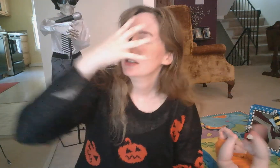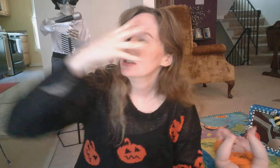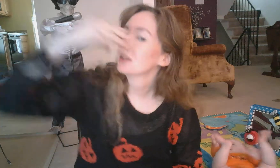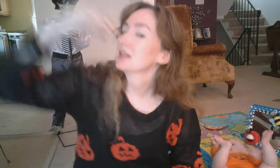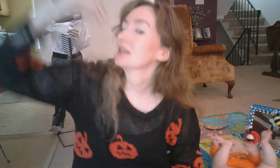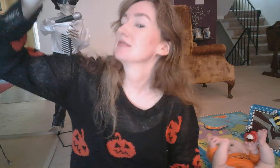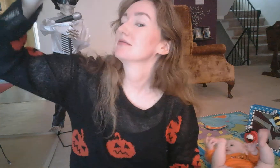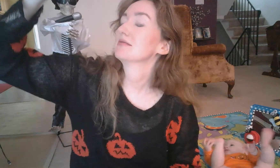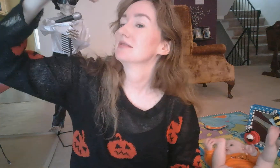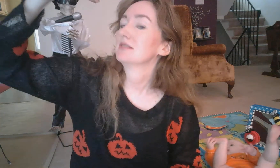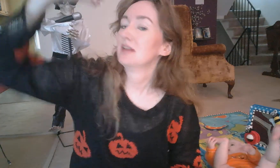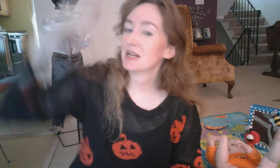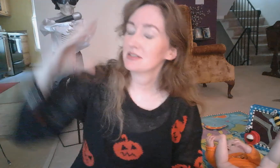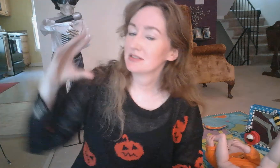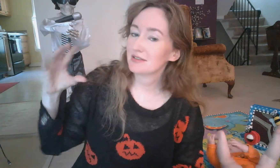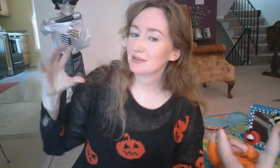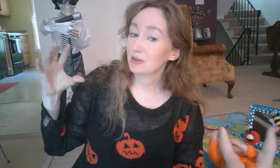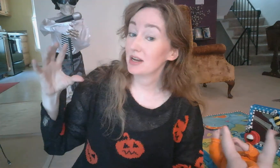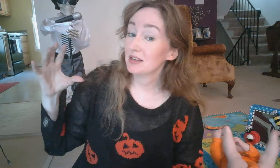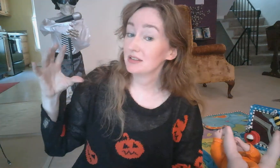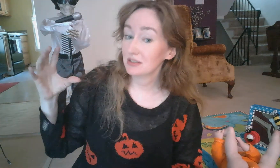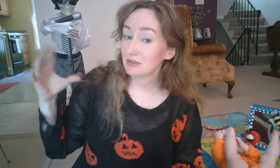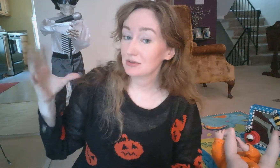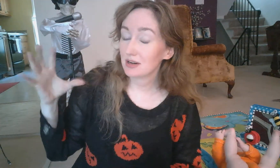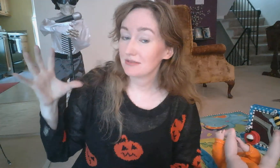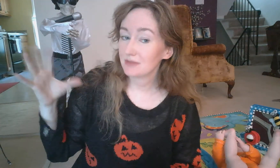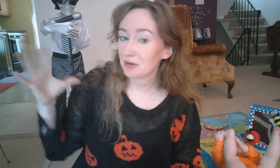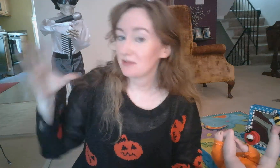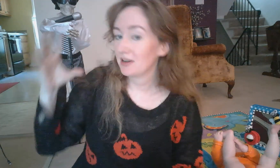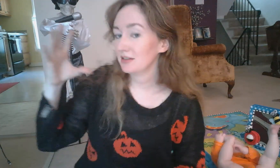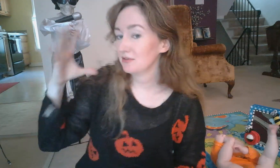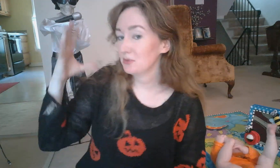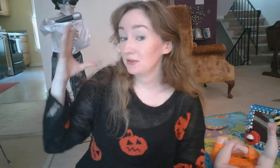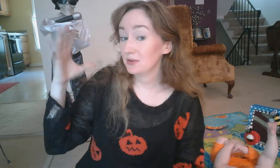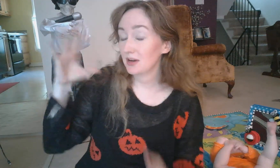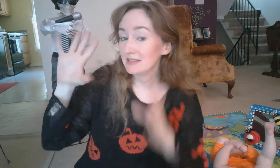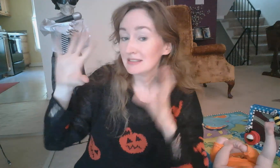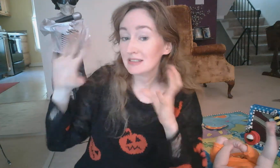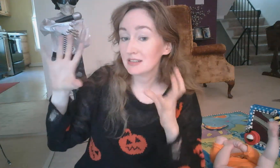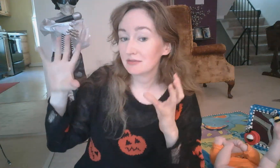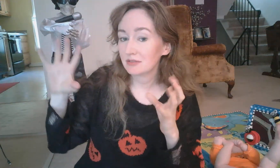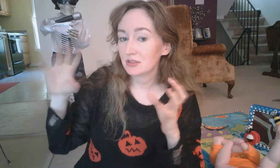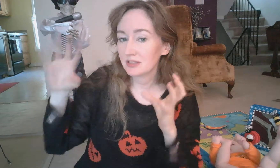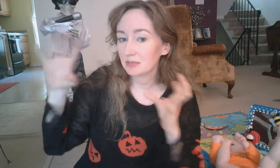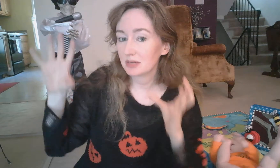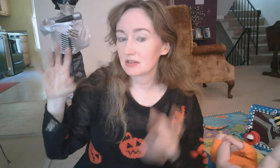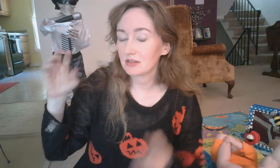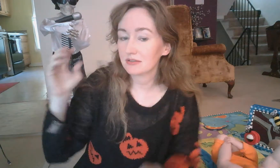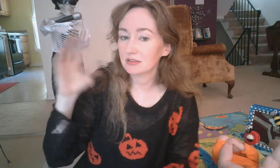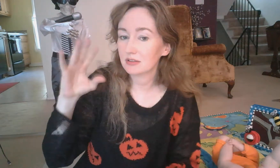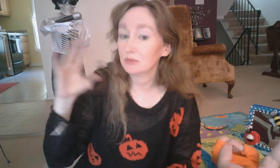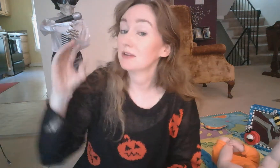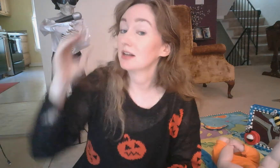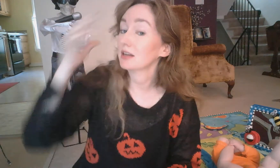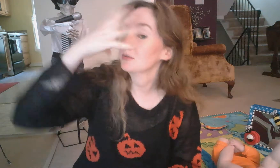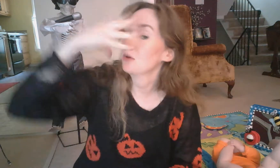You go like that. Imagine the silhouette that you often, the profile of a wolf you often see when you see a picture of a wolf howling at the moon.